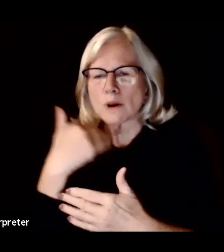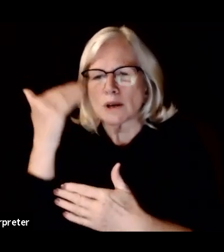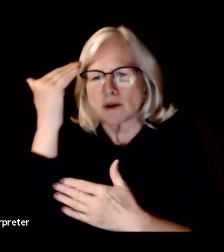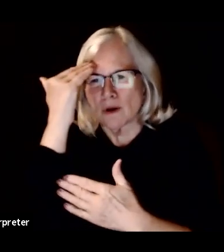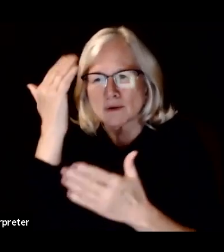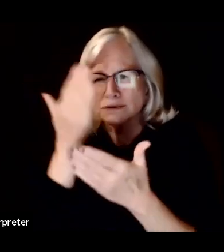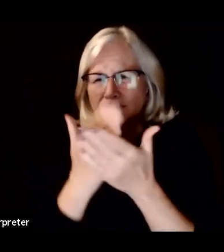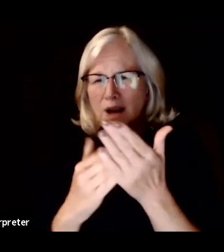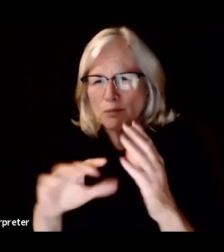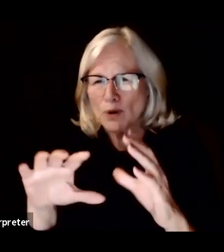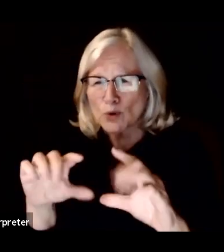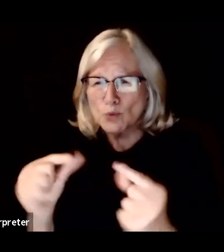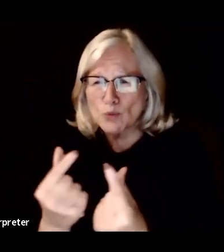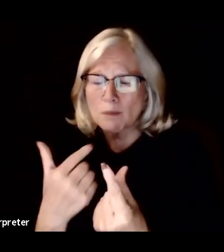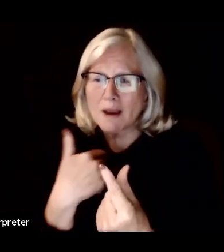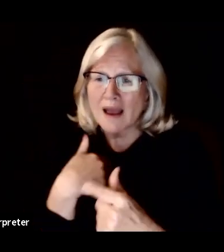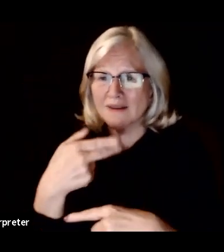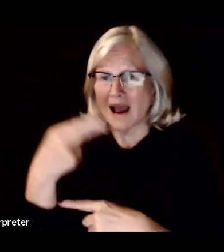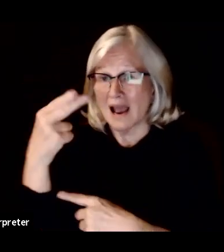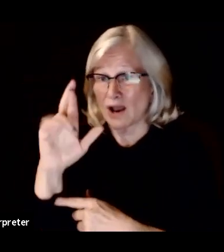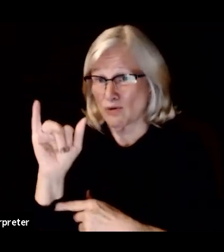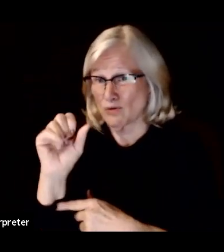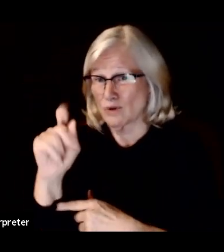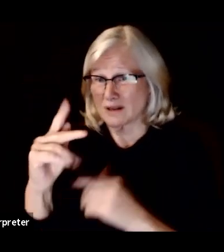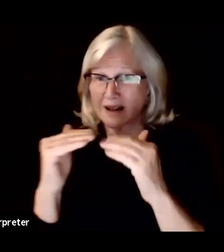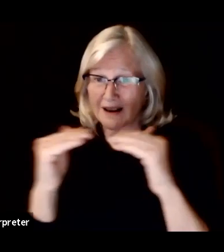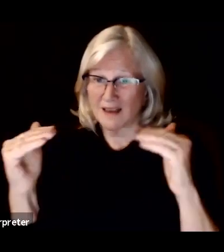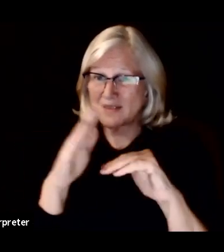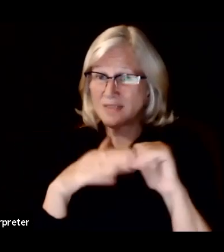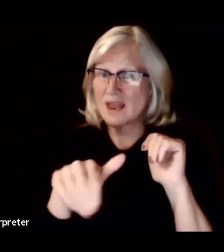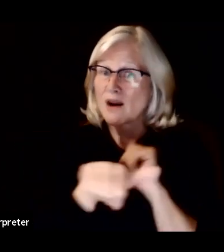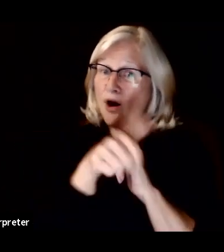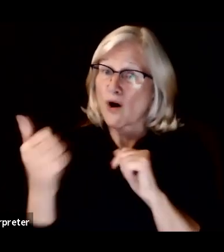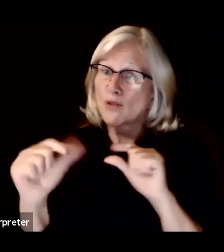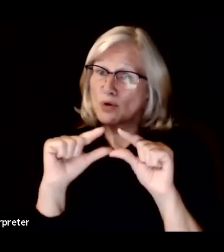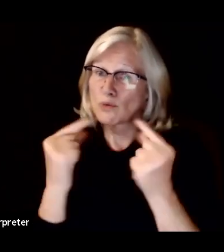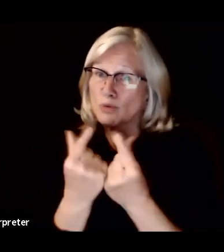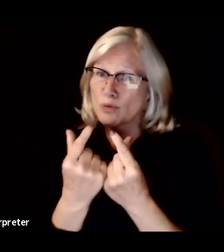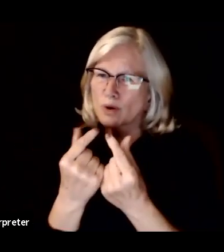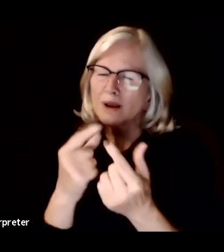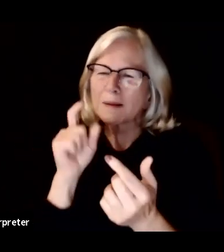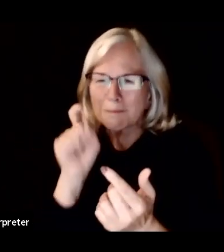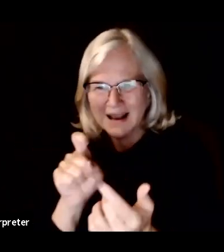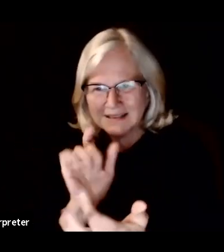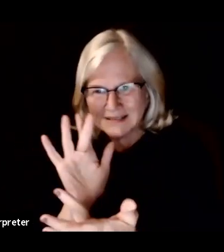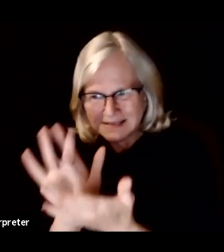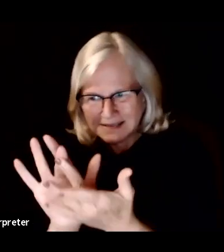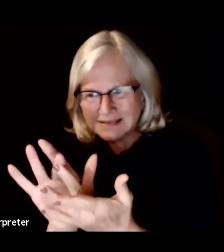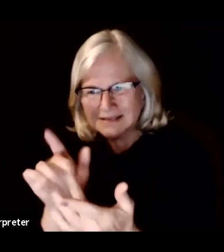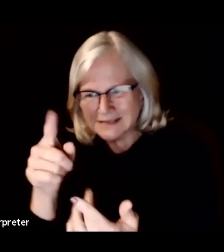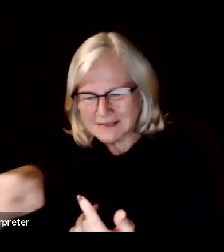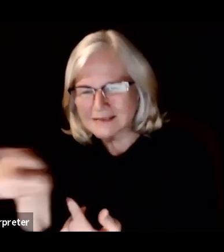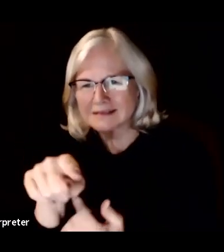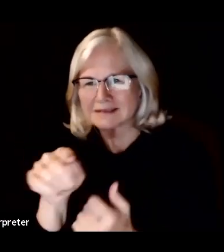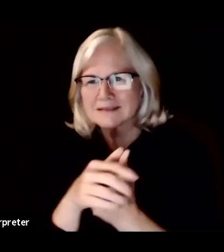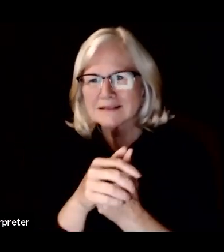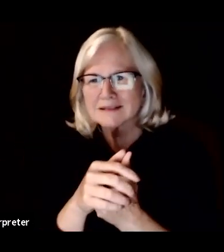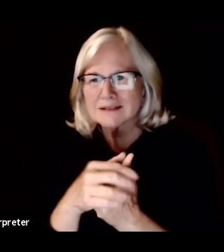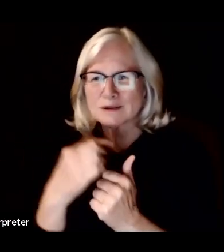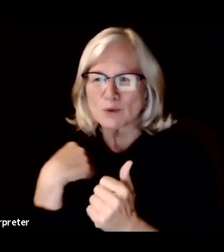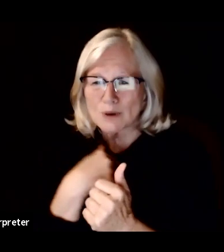for exposure and potential for transmission, and have been under-tested to this